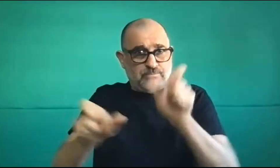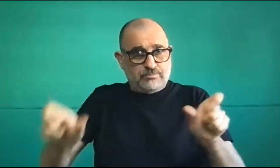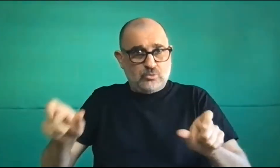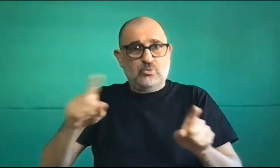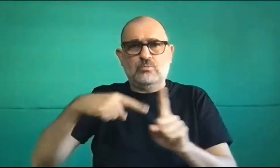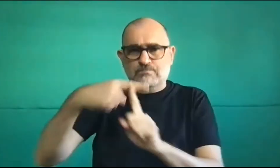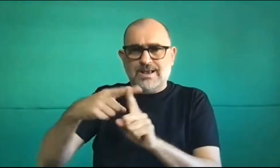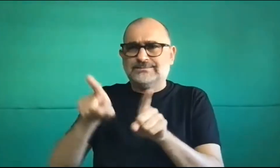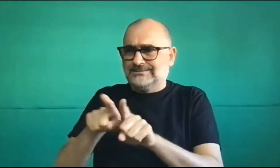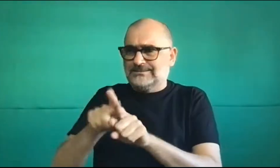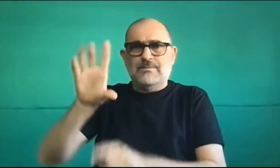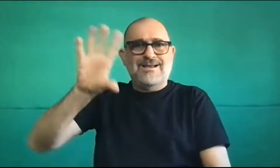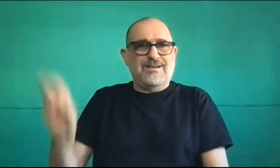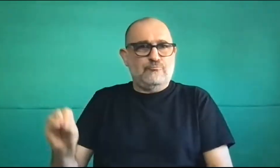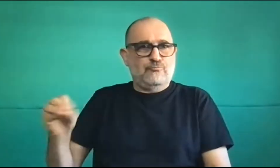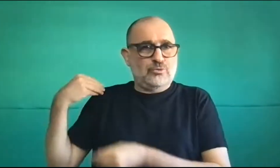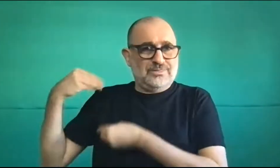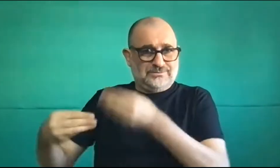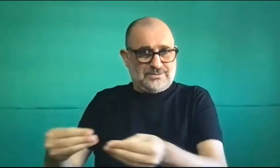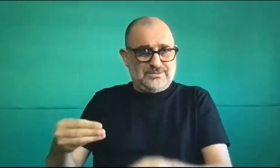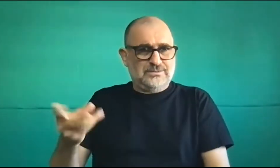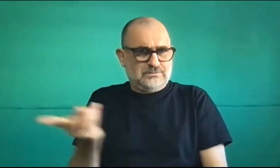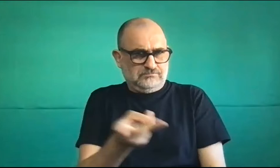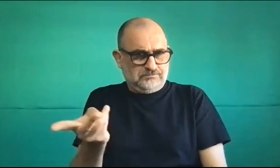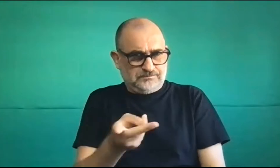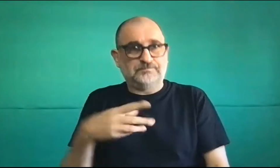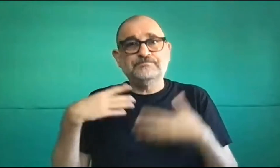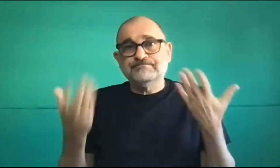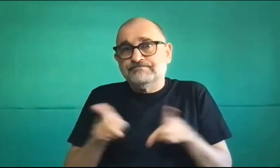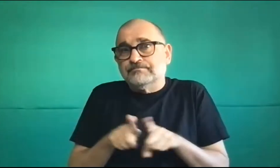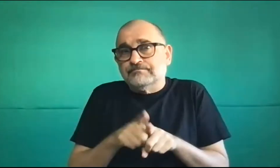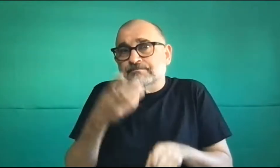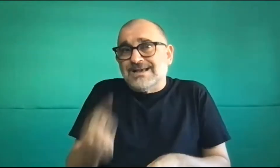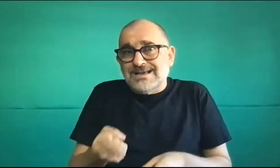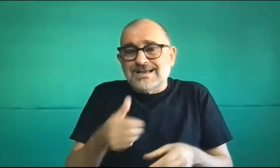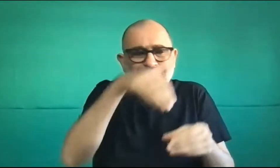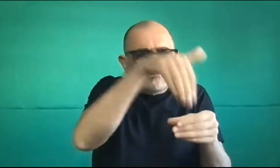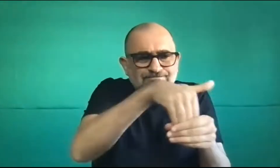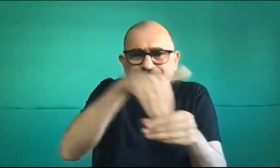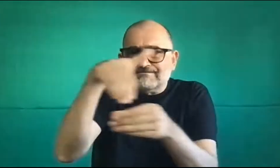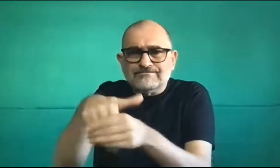the specific participation of youth. So